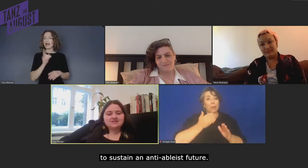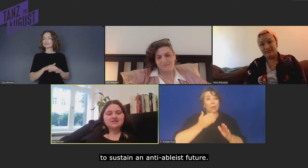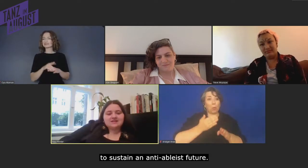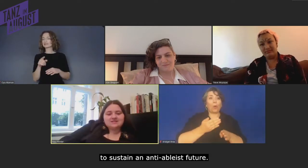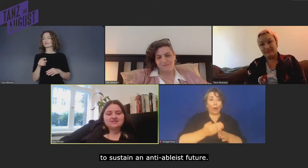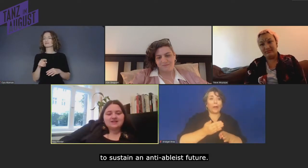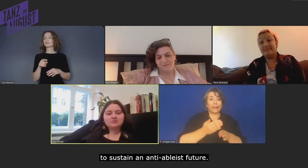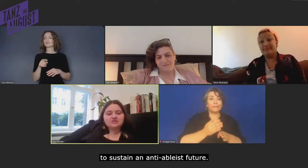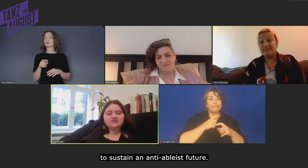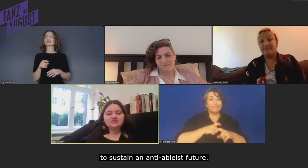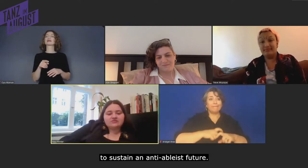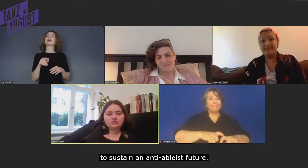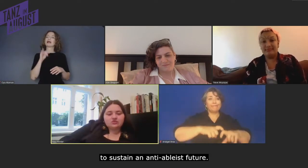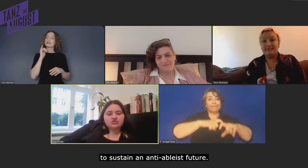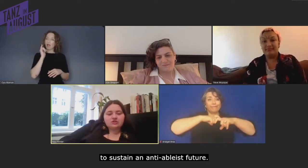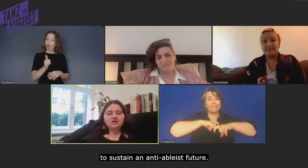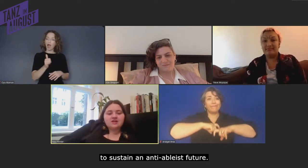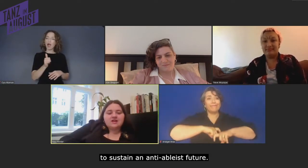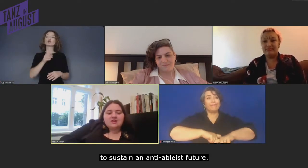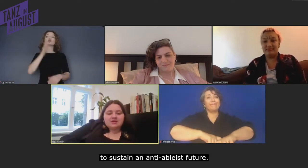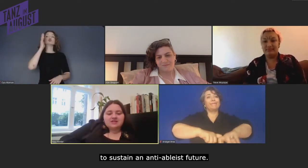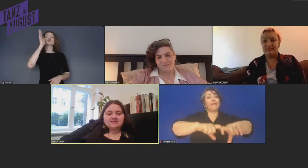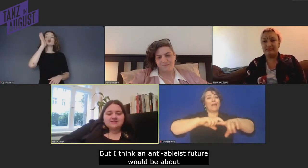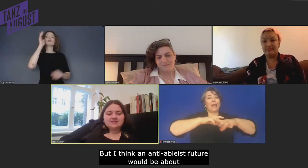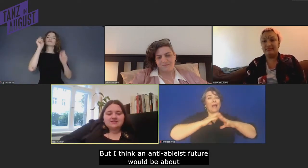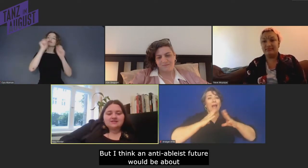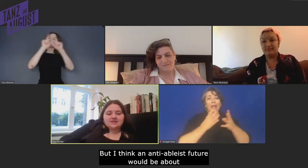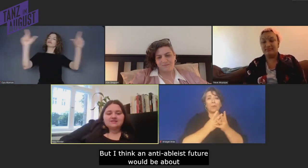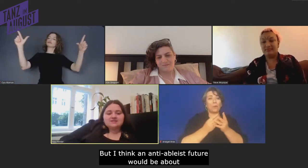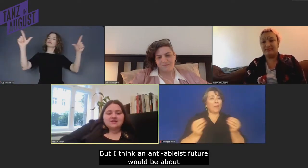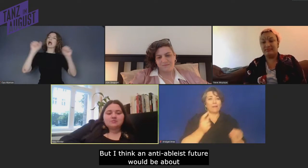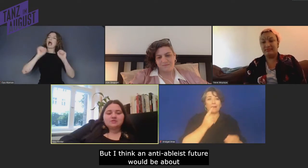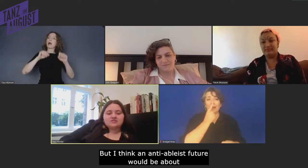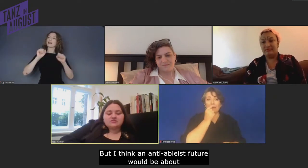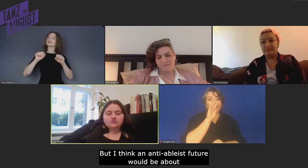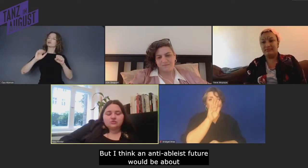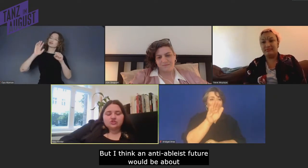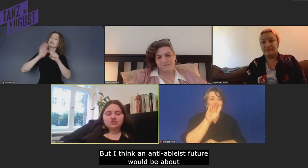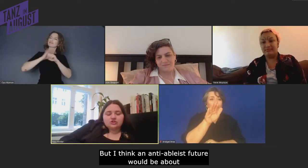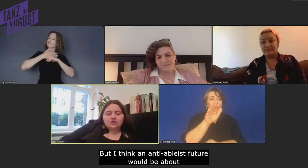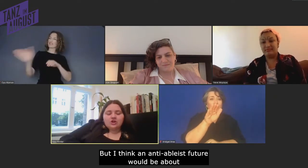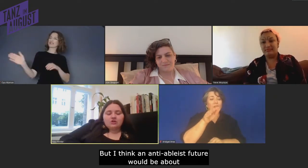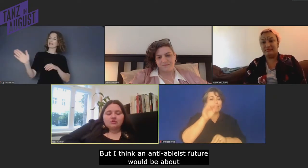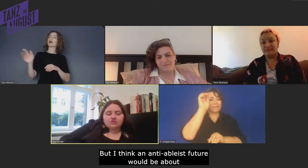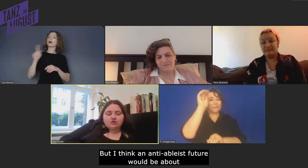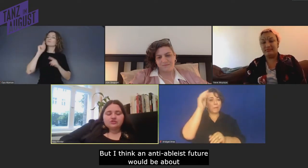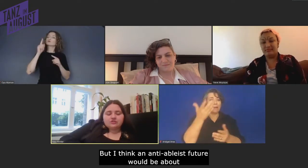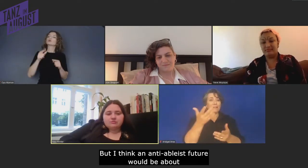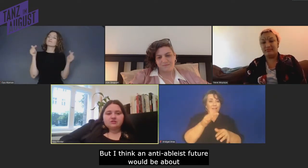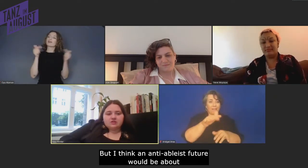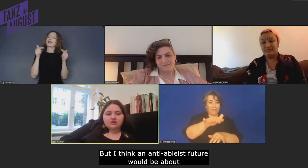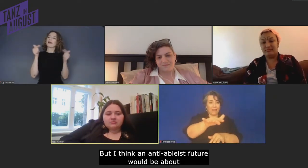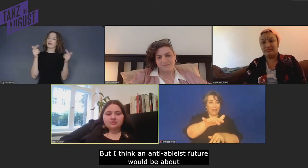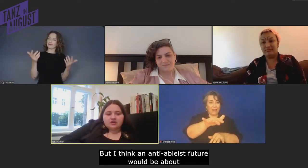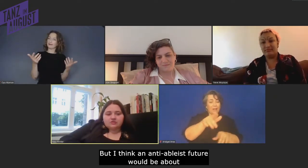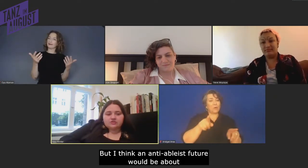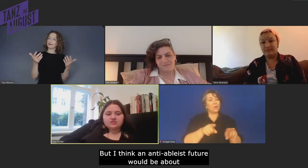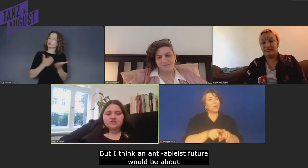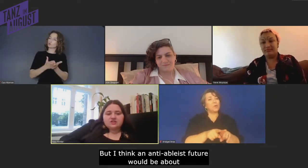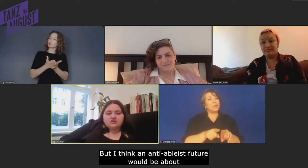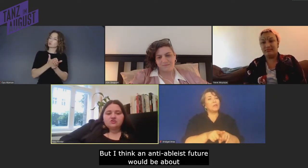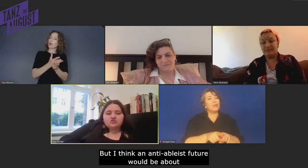sustain an anti-ableist future. But I think an anti-ableist future would also be a lot